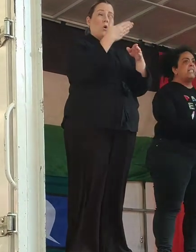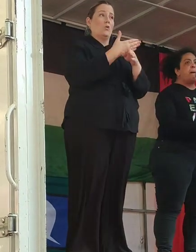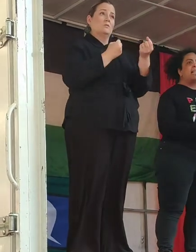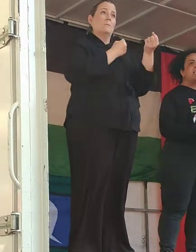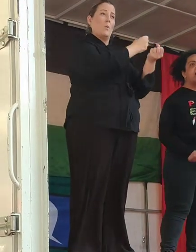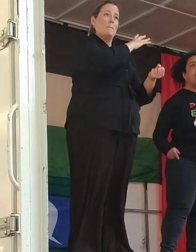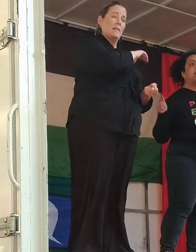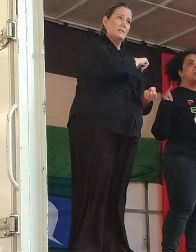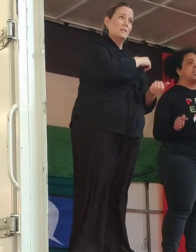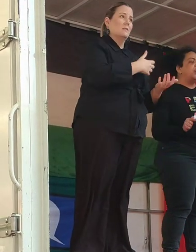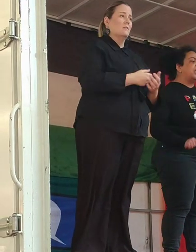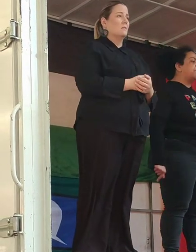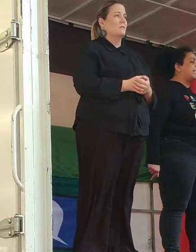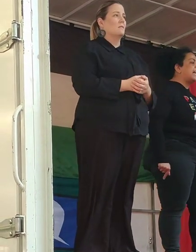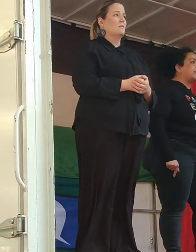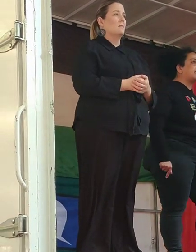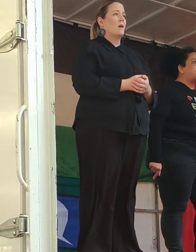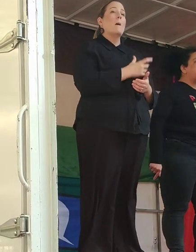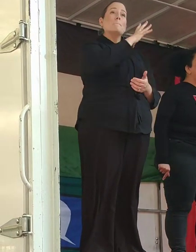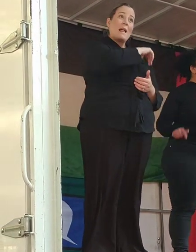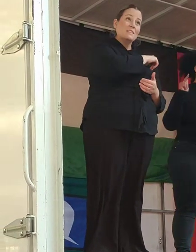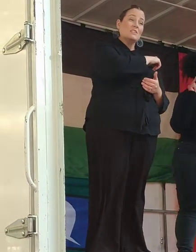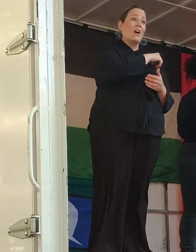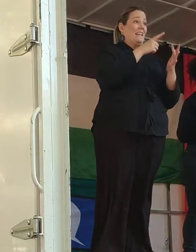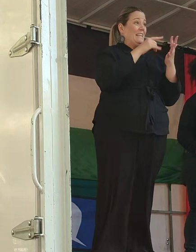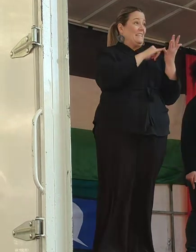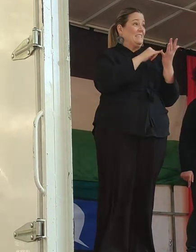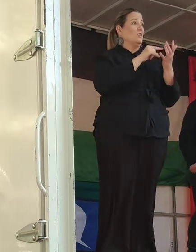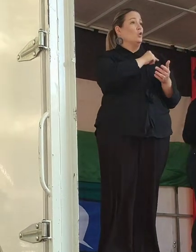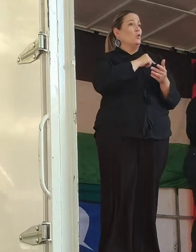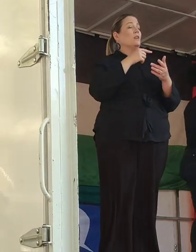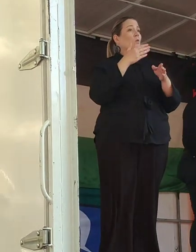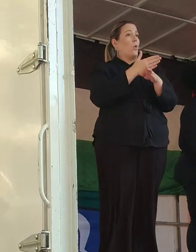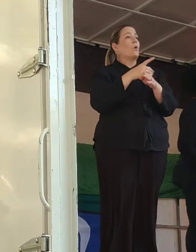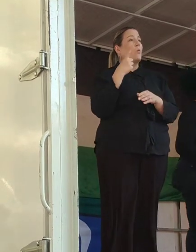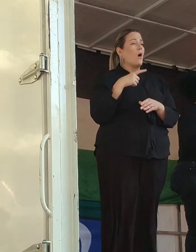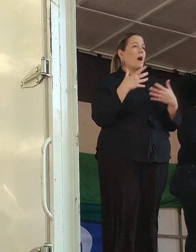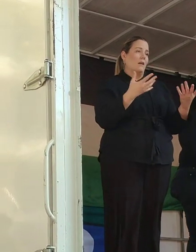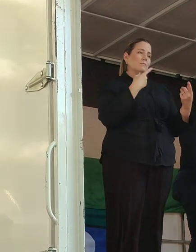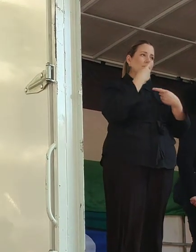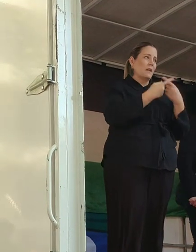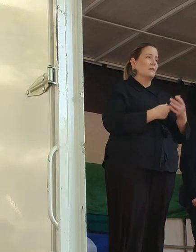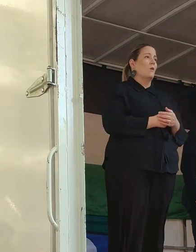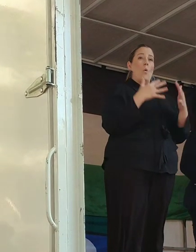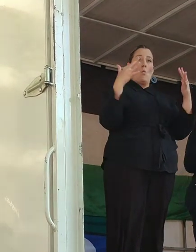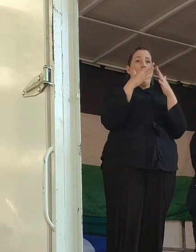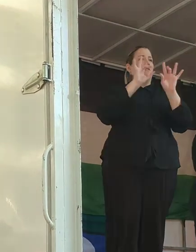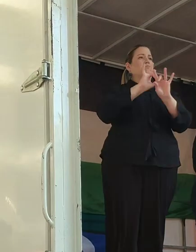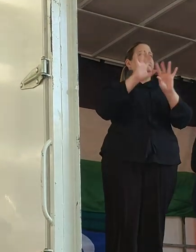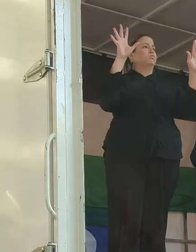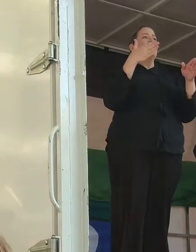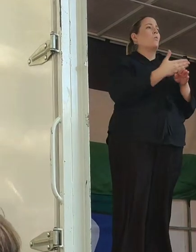is Palestine union business? War is a disaster for workers.